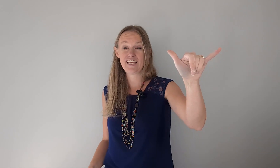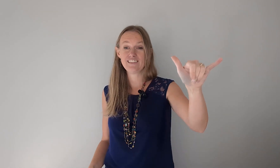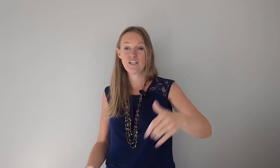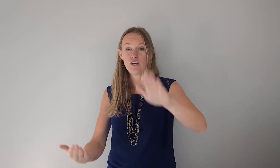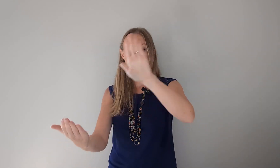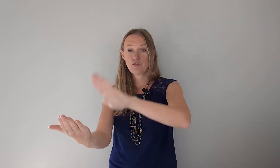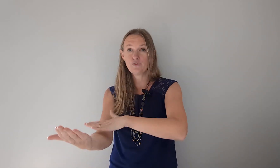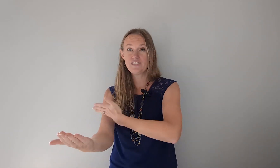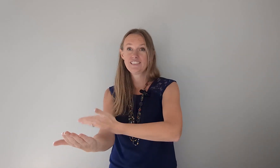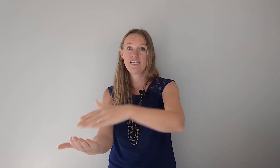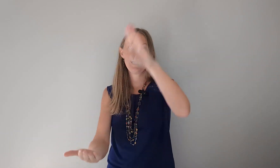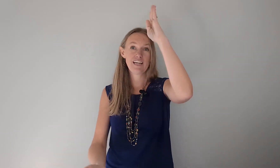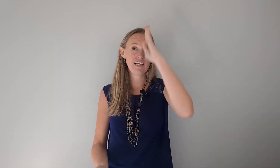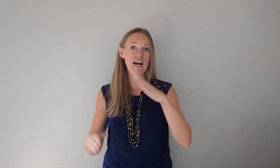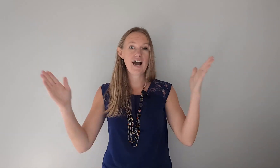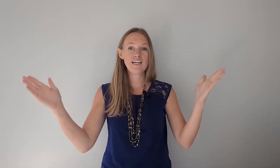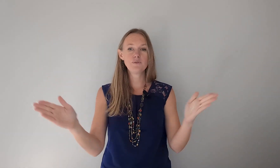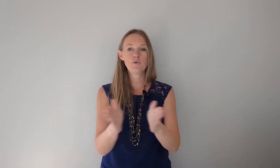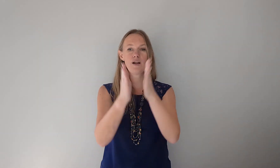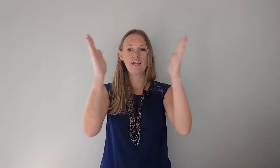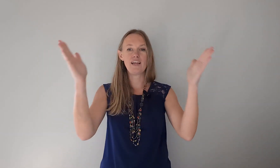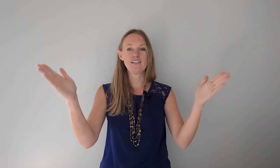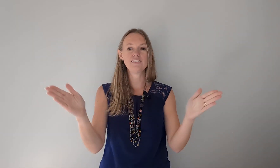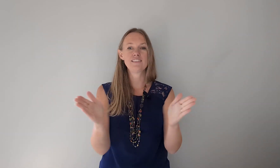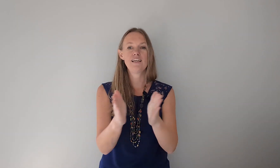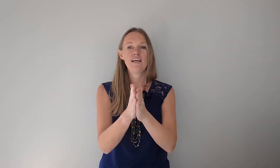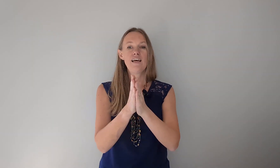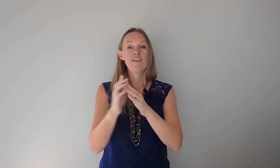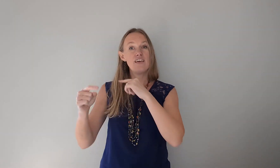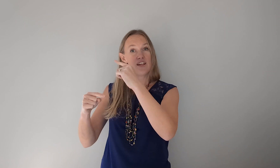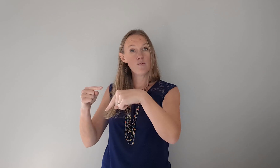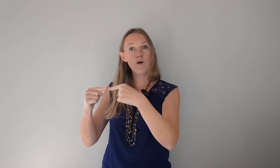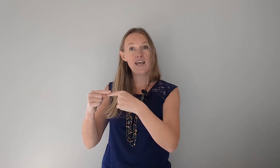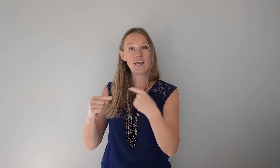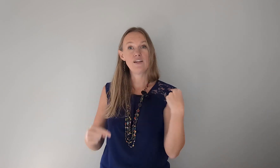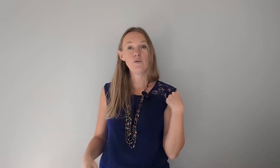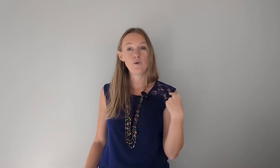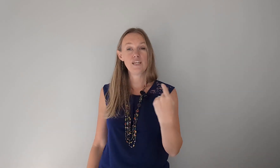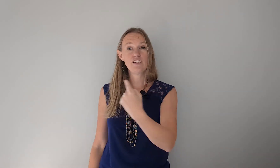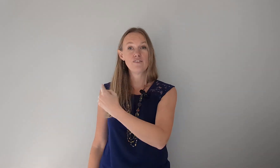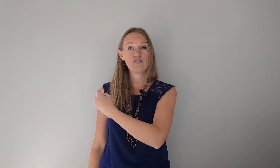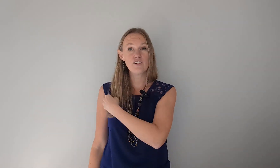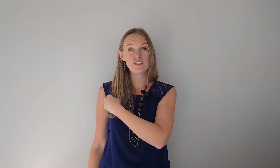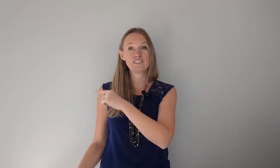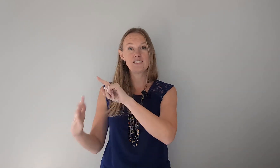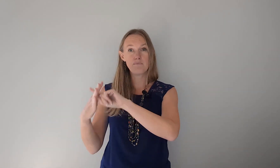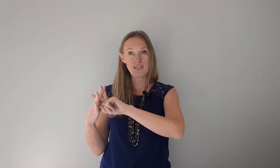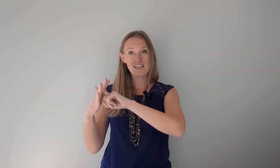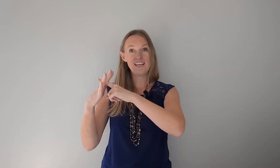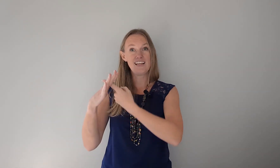days to sing God's praise than when we'd first